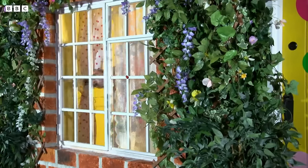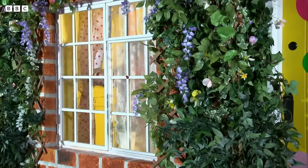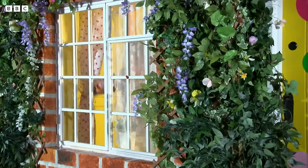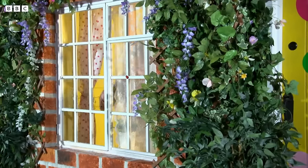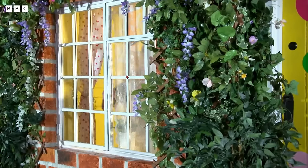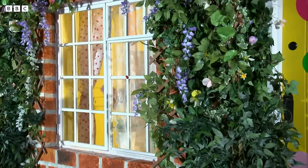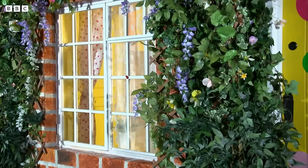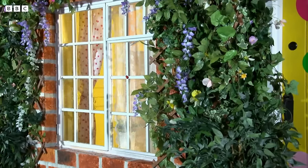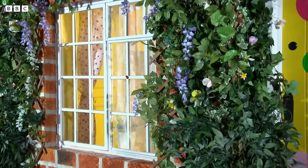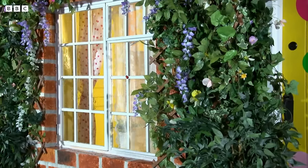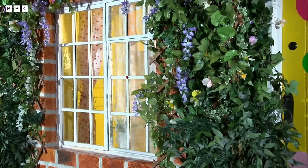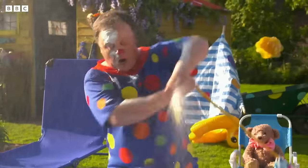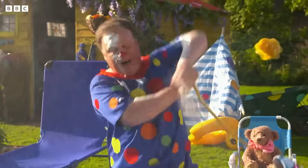Sorry, Grandad.